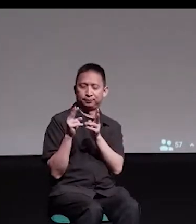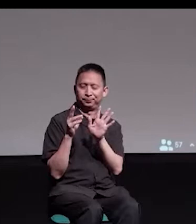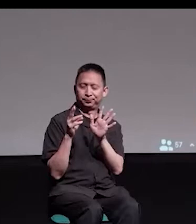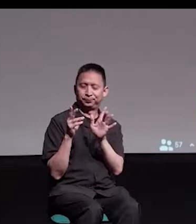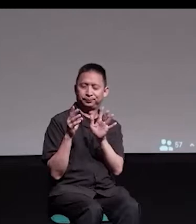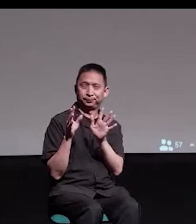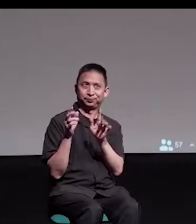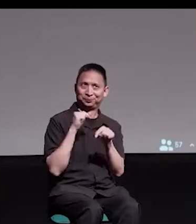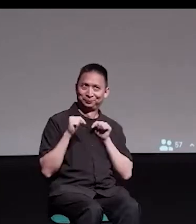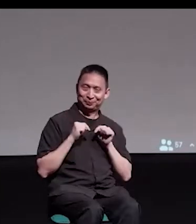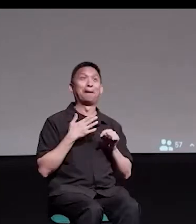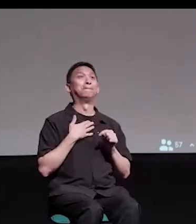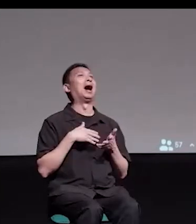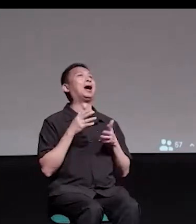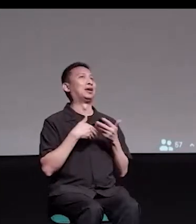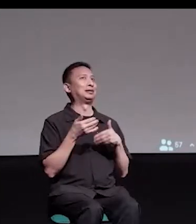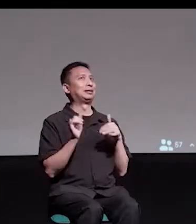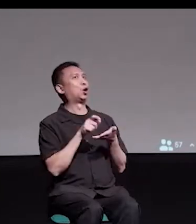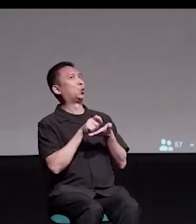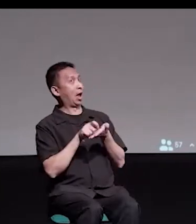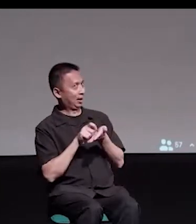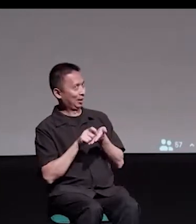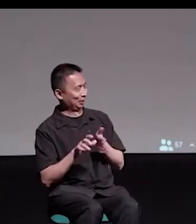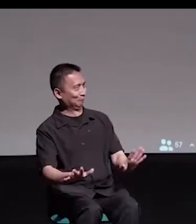writing, and sort of